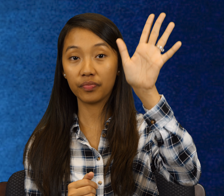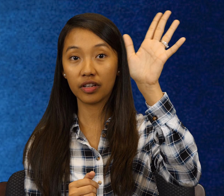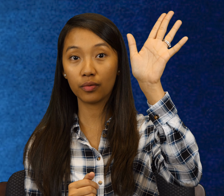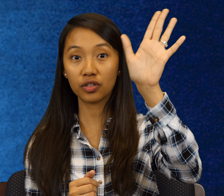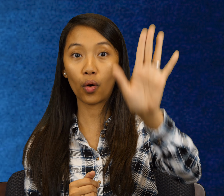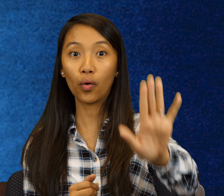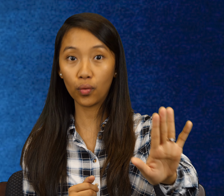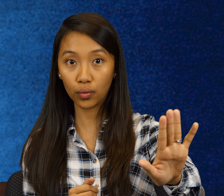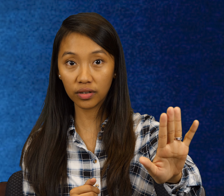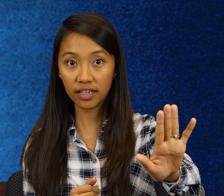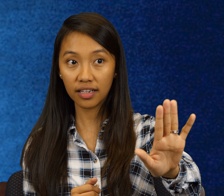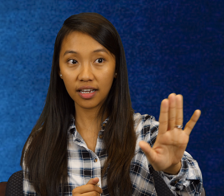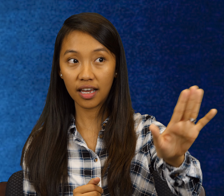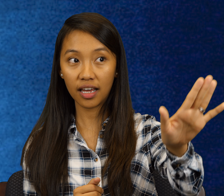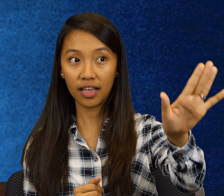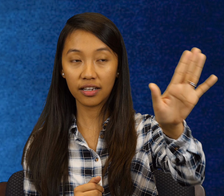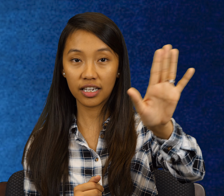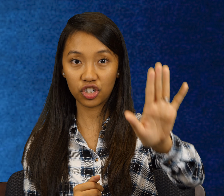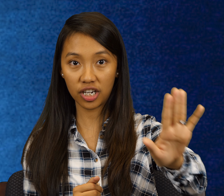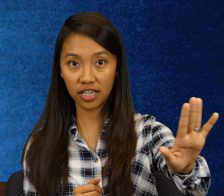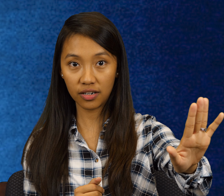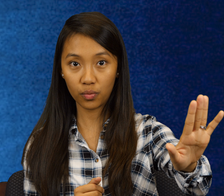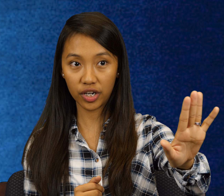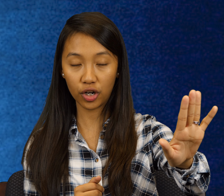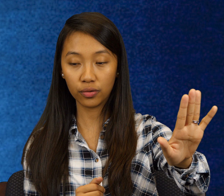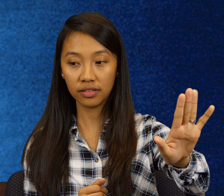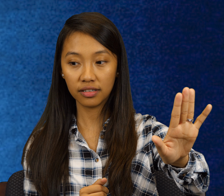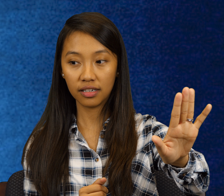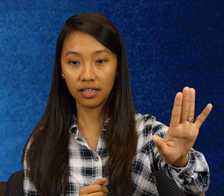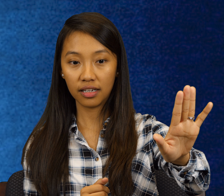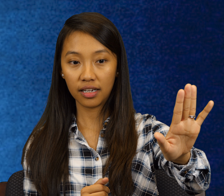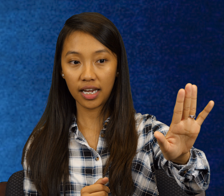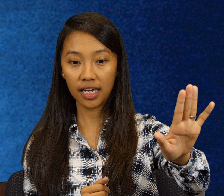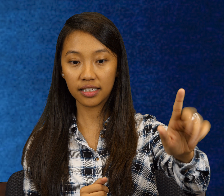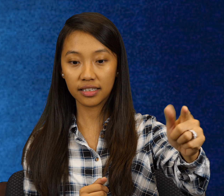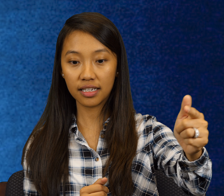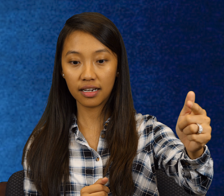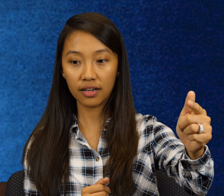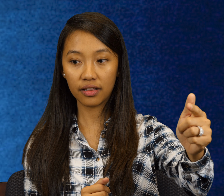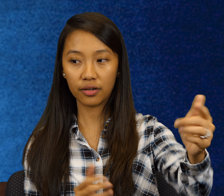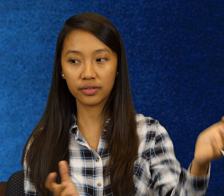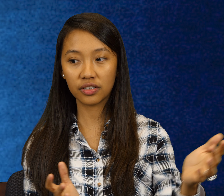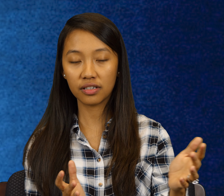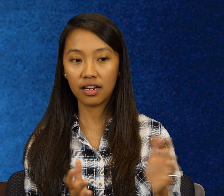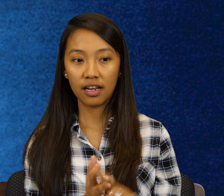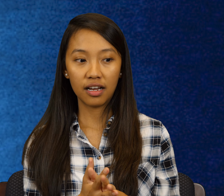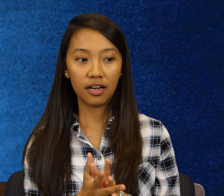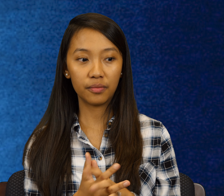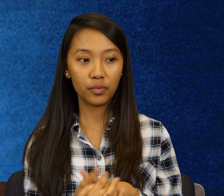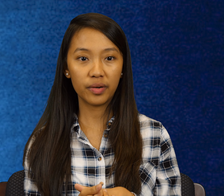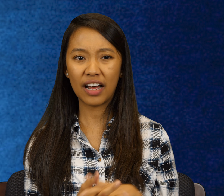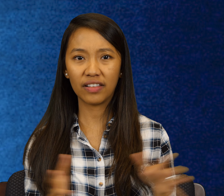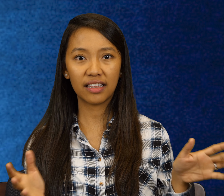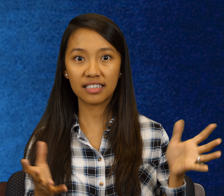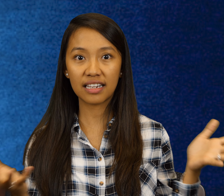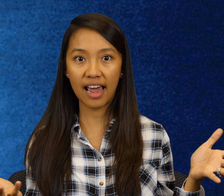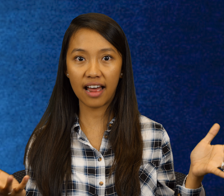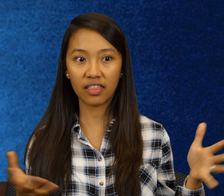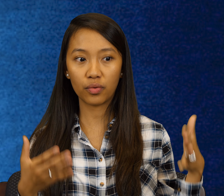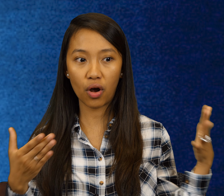there was a hole in the kitchen window, and there was we would have like this cat that would